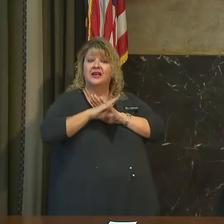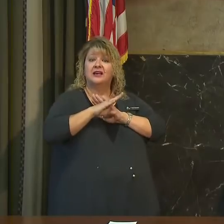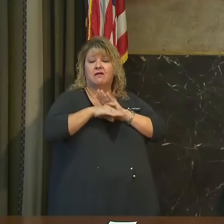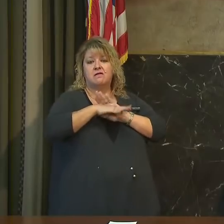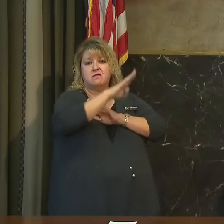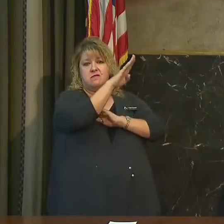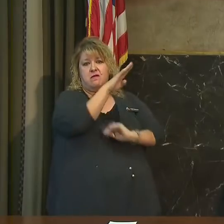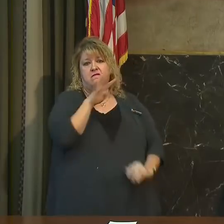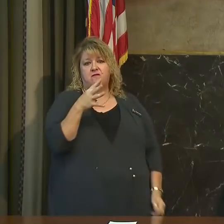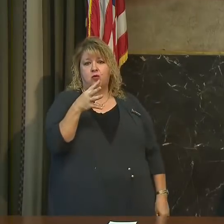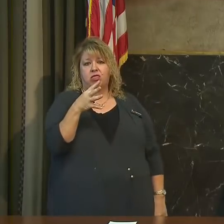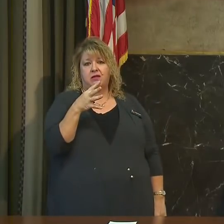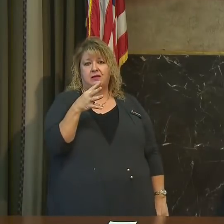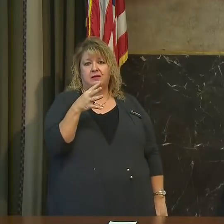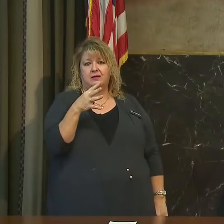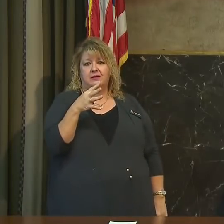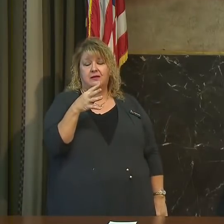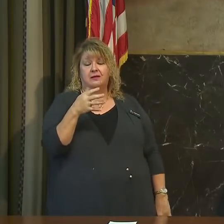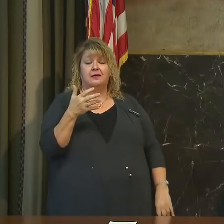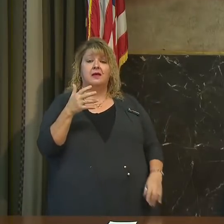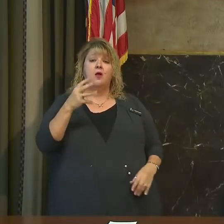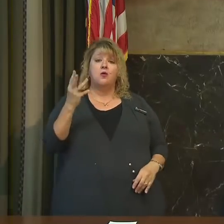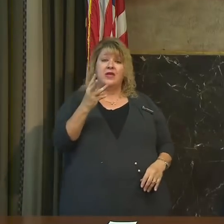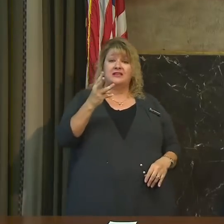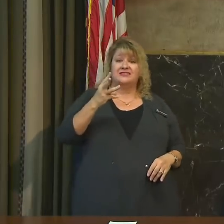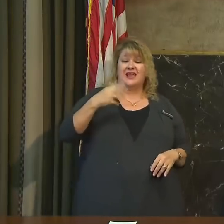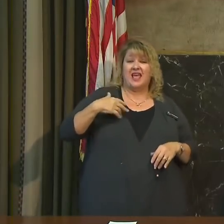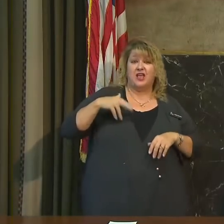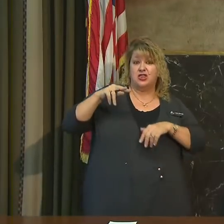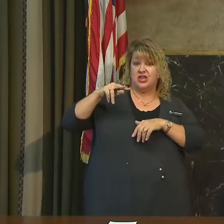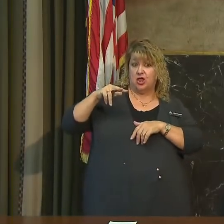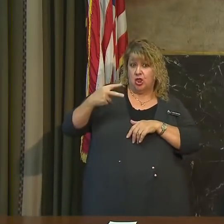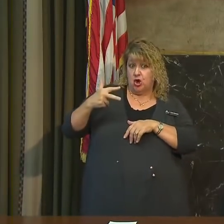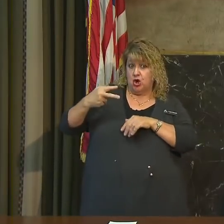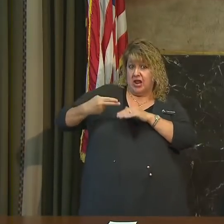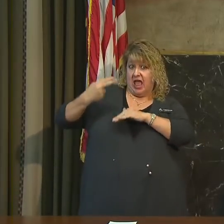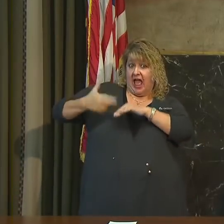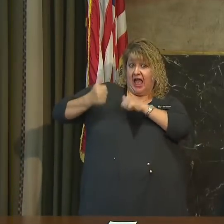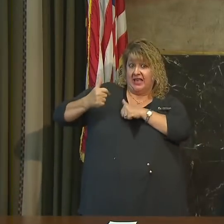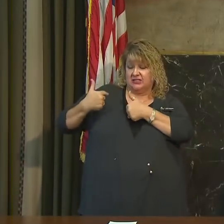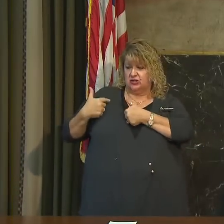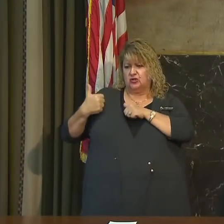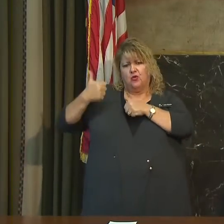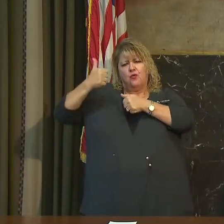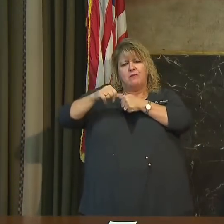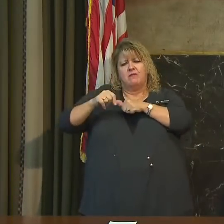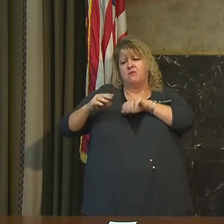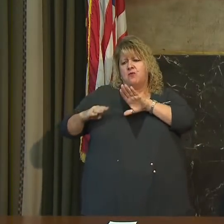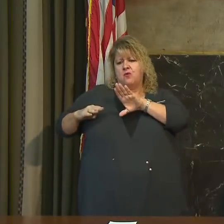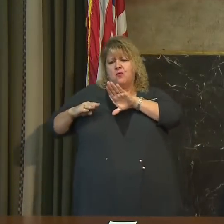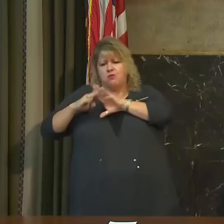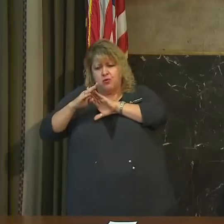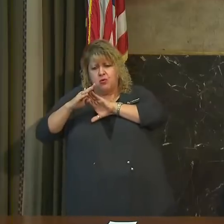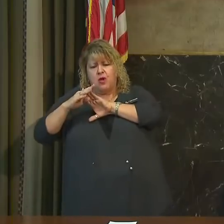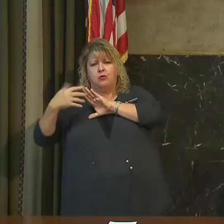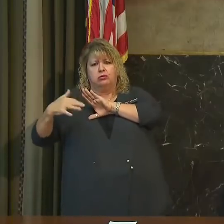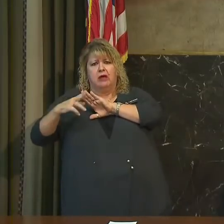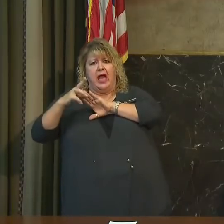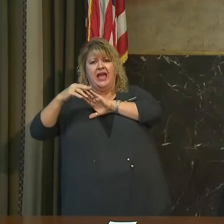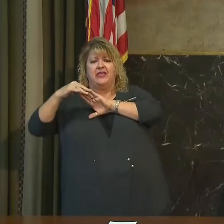On Wednesday, we reported the 3rd highest daily case count since the start of the